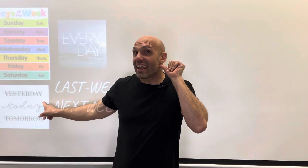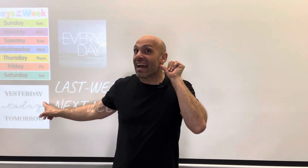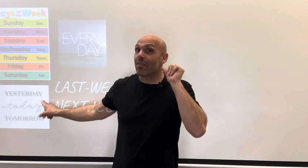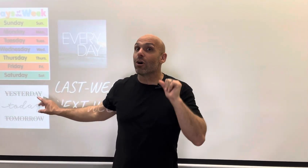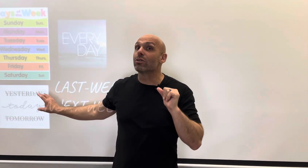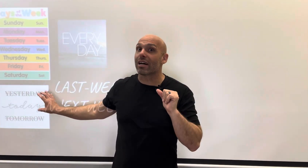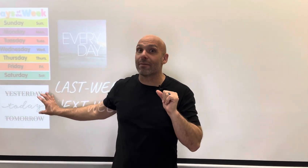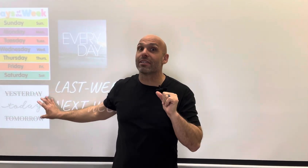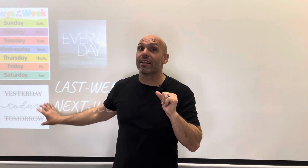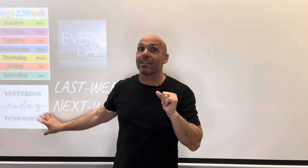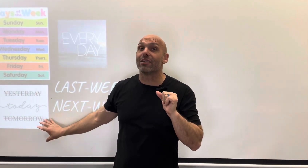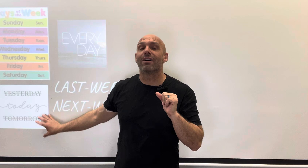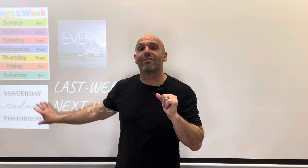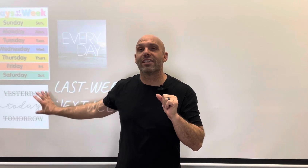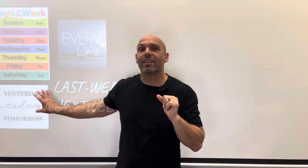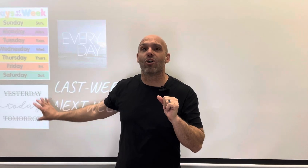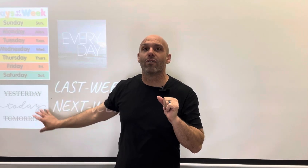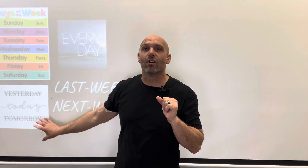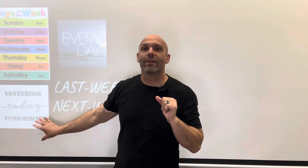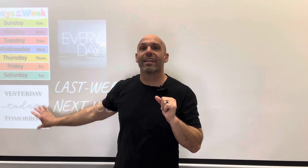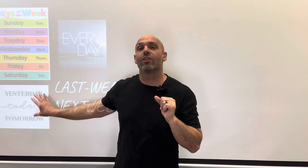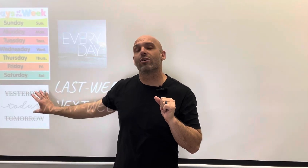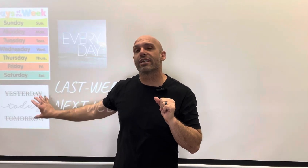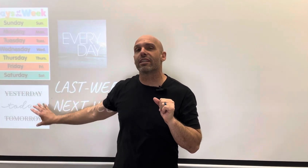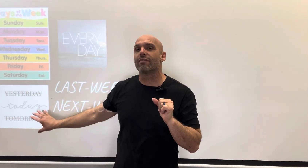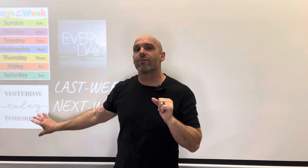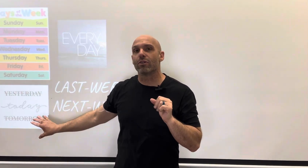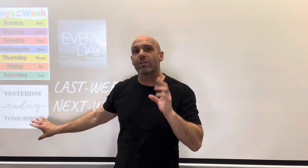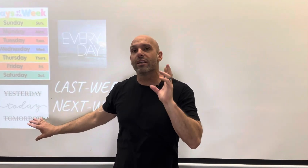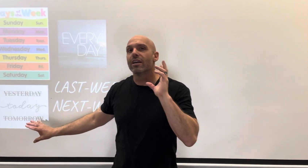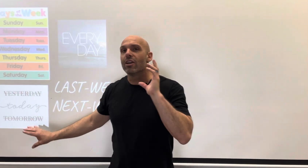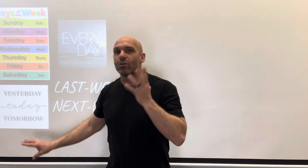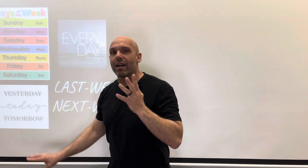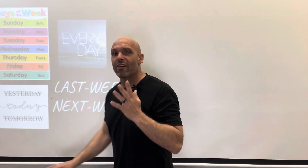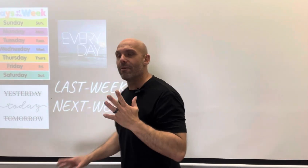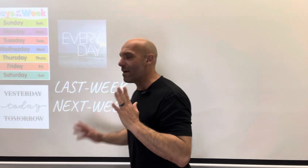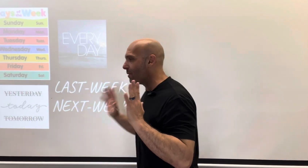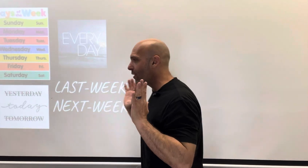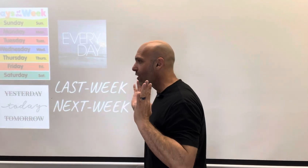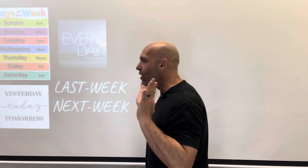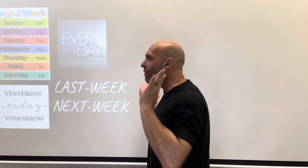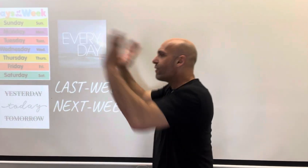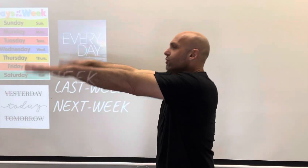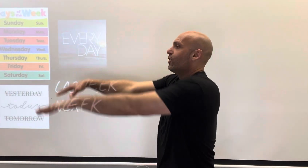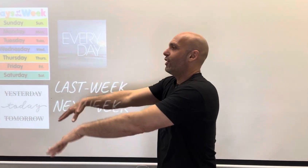Yeah, those I'm telling you, I've seen it over and over again, and those get confusing. You got to remember future,